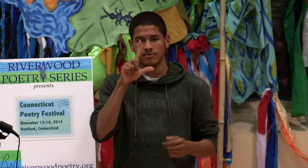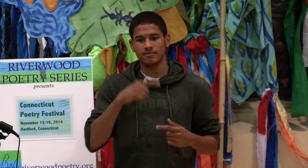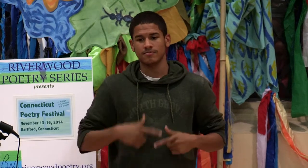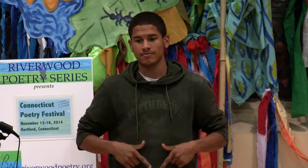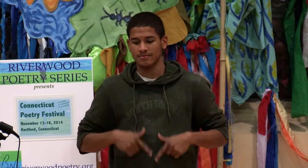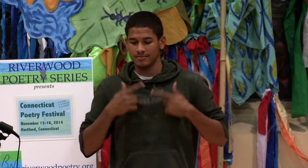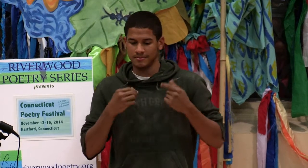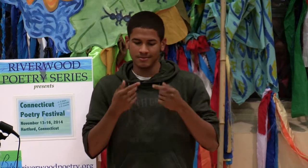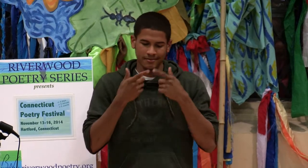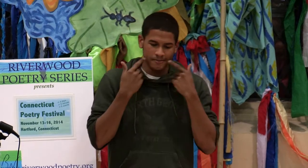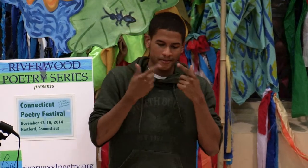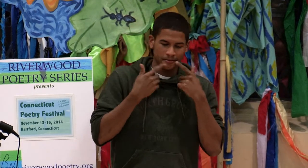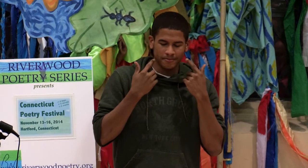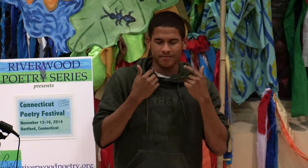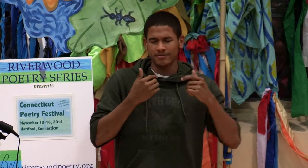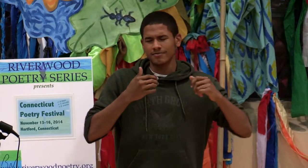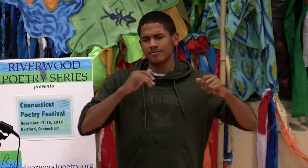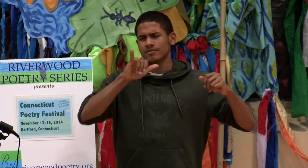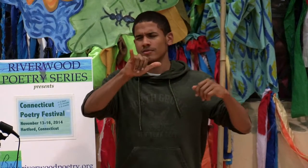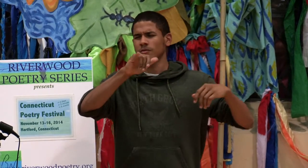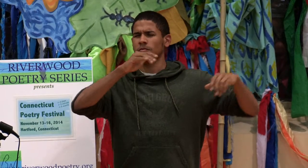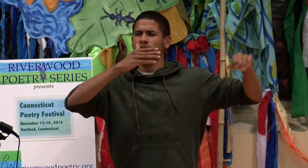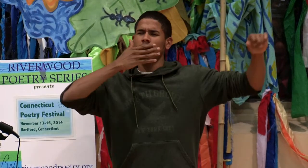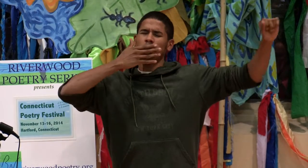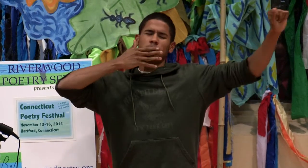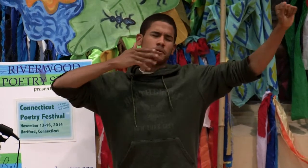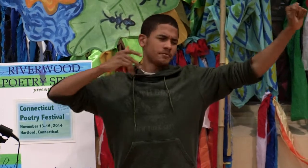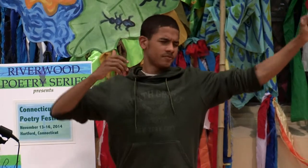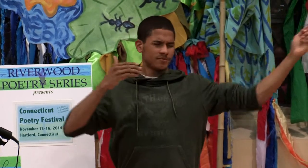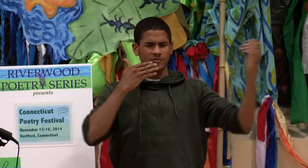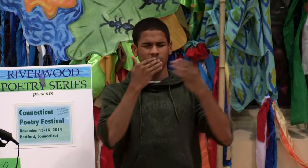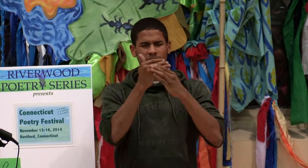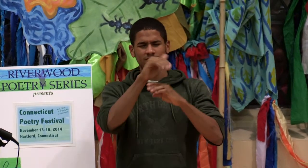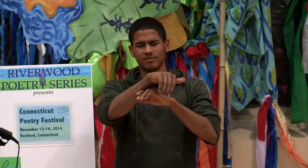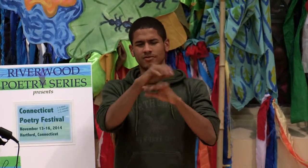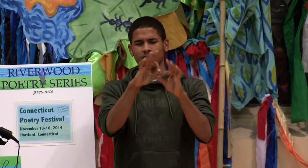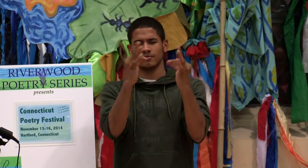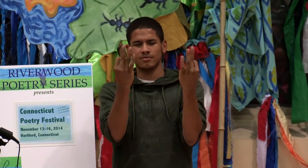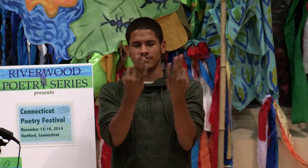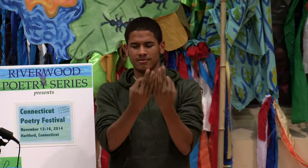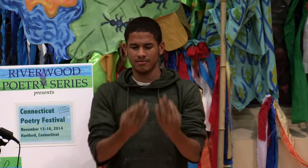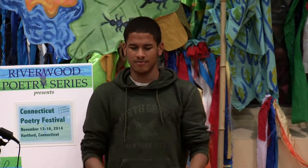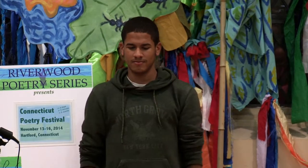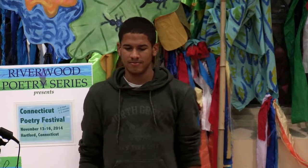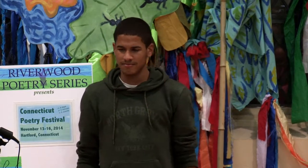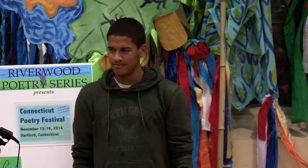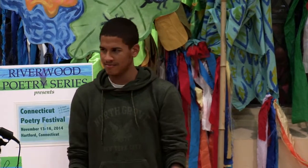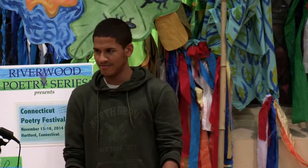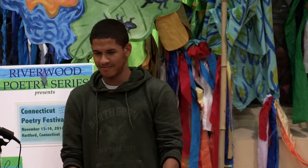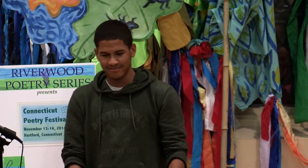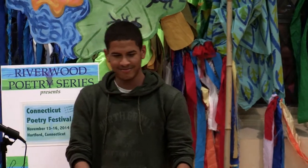heart forever. L, live and love. Yawn, good night, family.